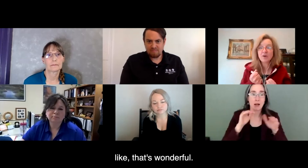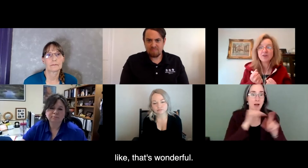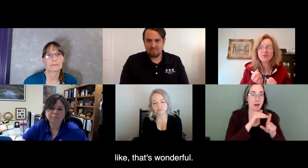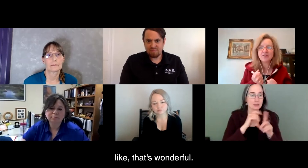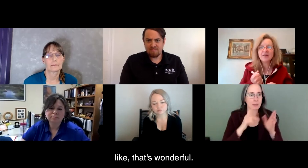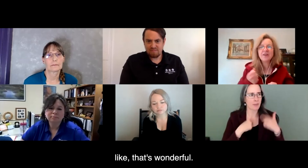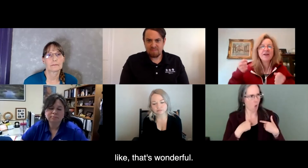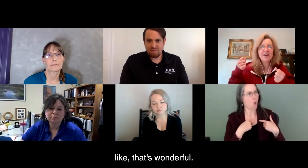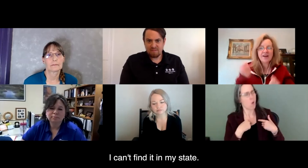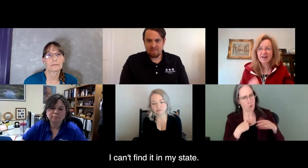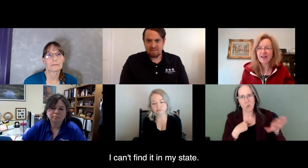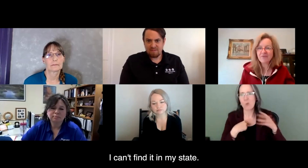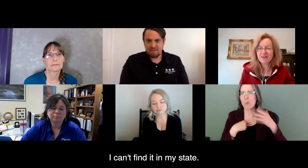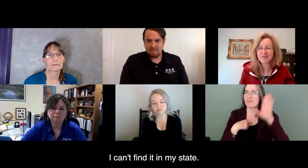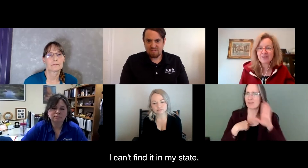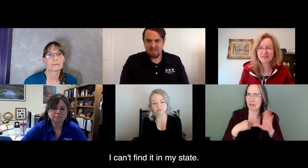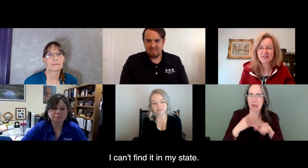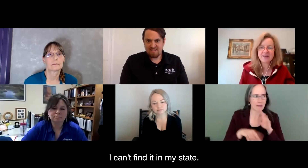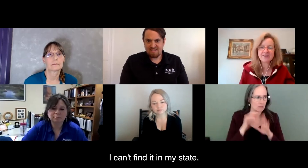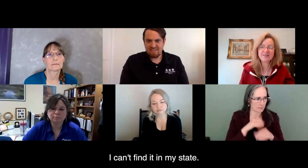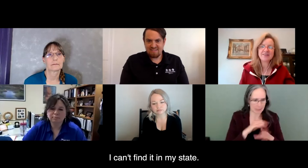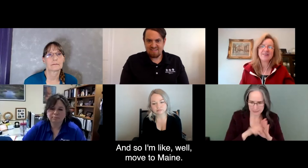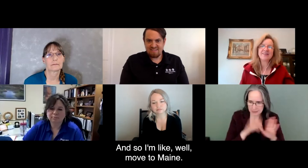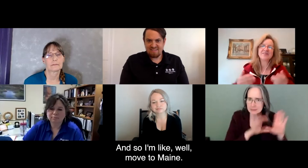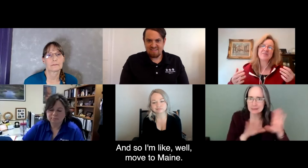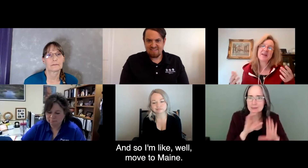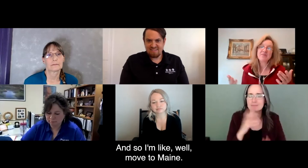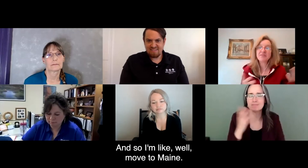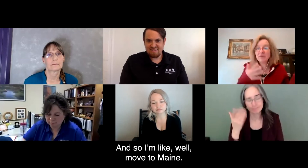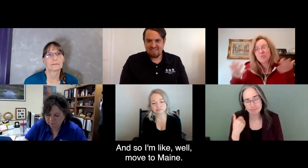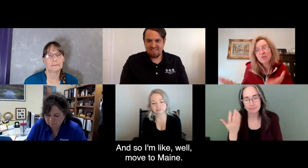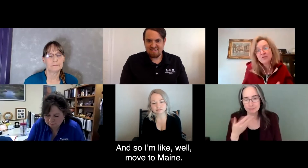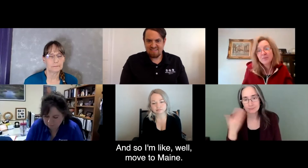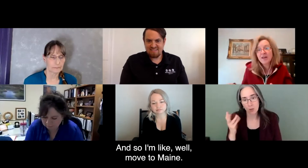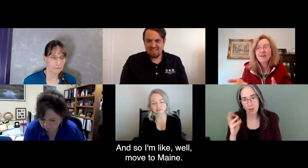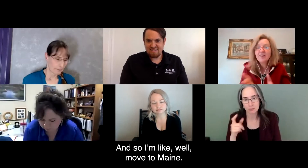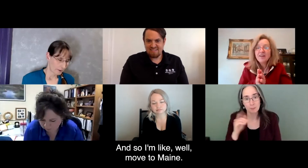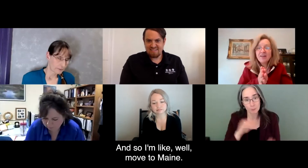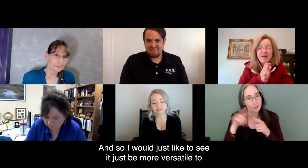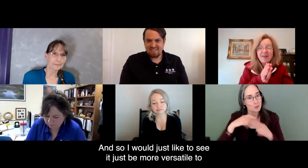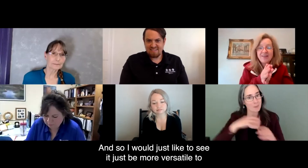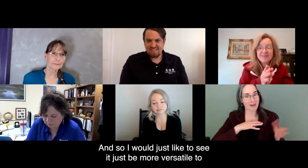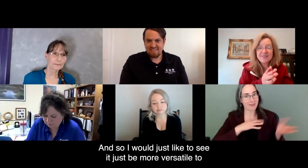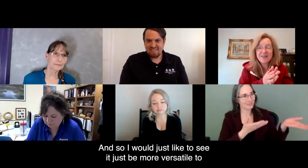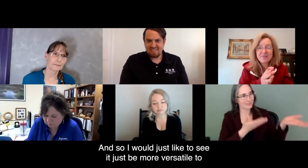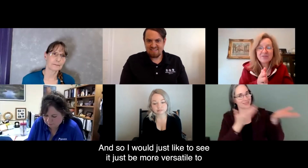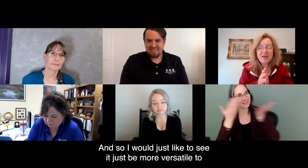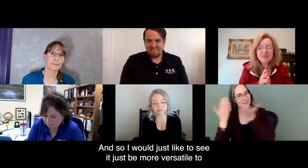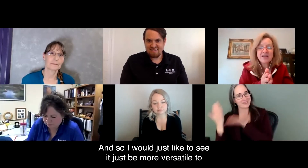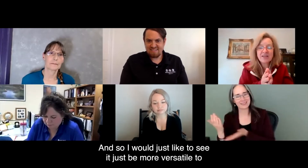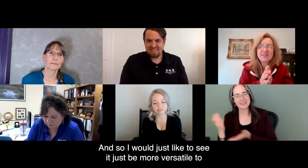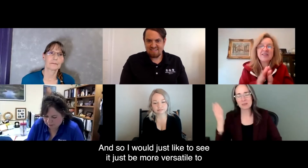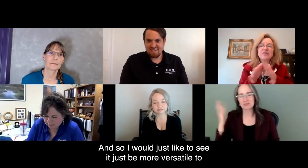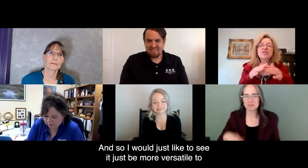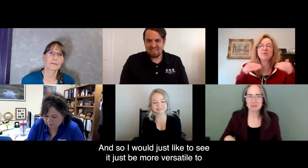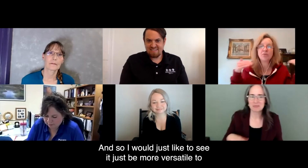that's wonderful. I can't find it in my state. And so I'm like, well, move to Maine. And so I would just